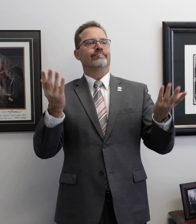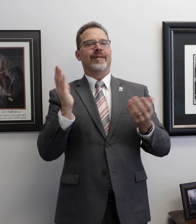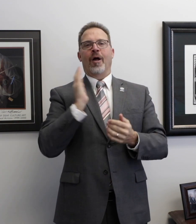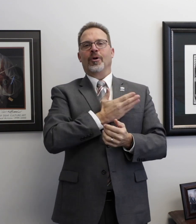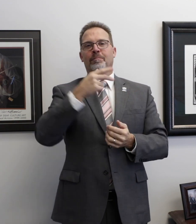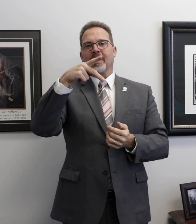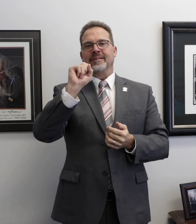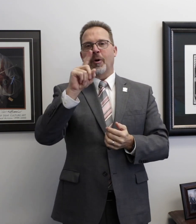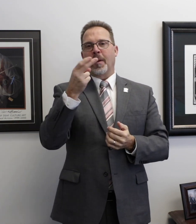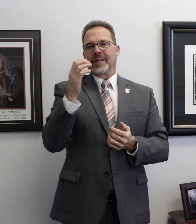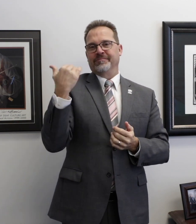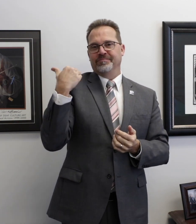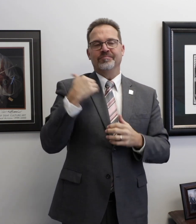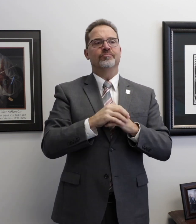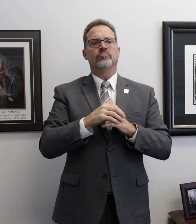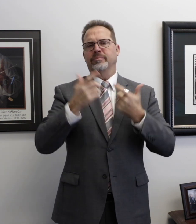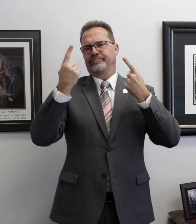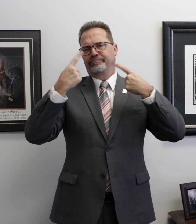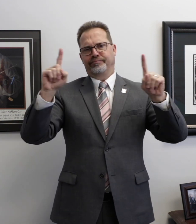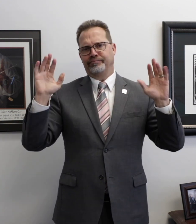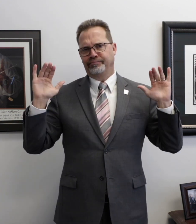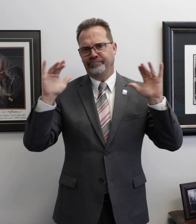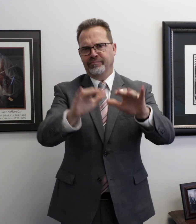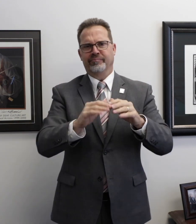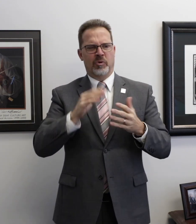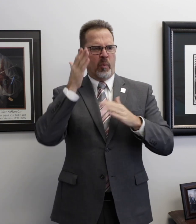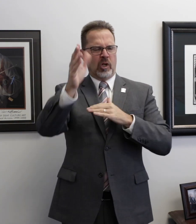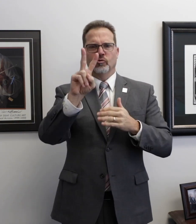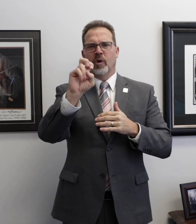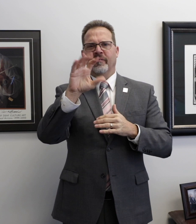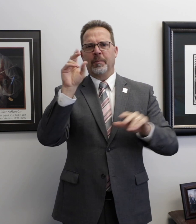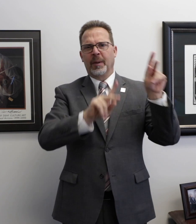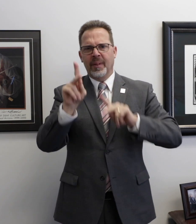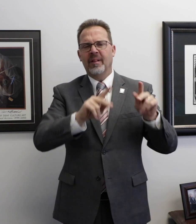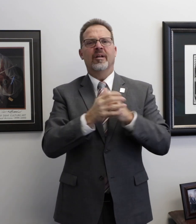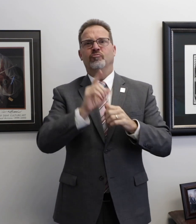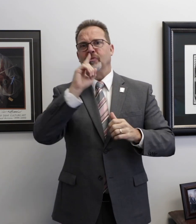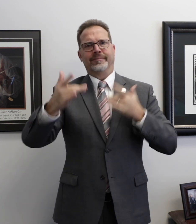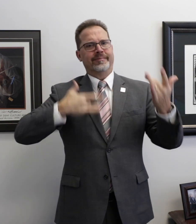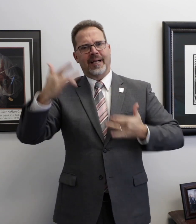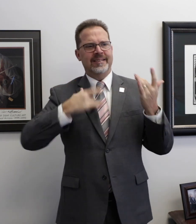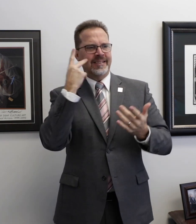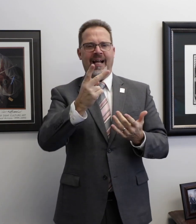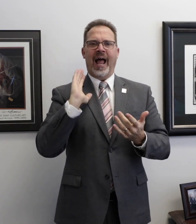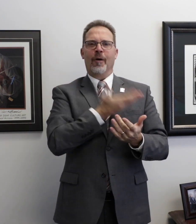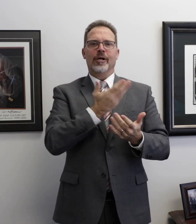Of course, we also had our Psd Homecoming, which was a very successful event. Over 250 people came, and it's always an exciting time to